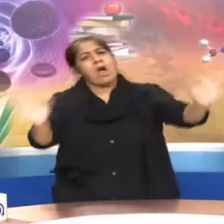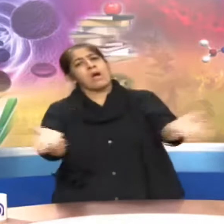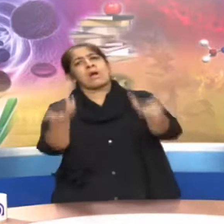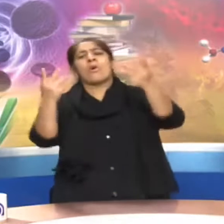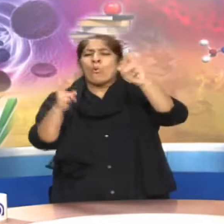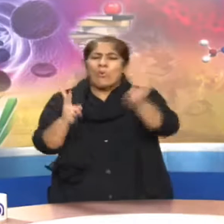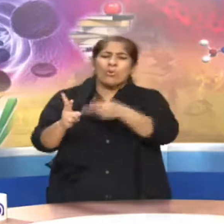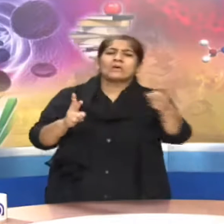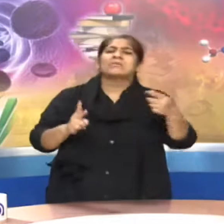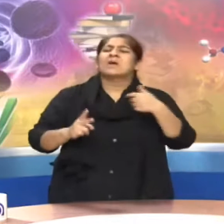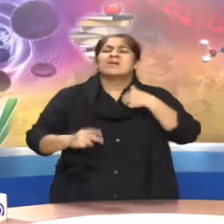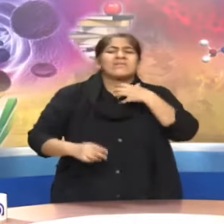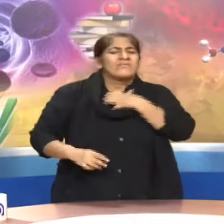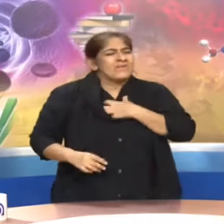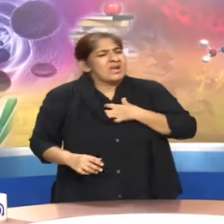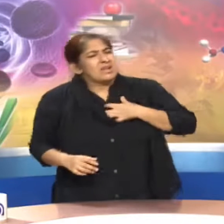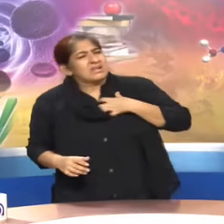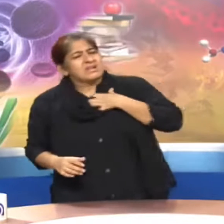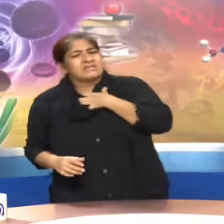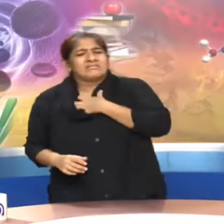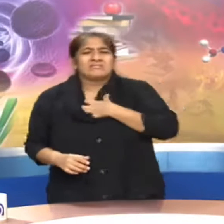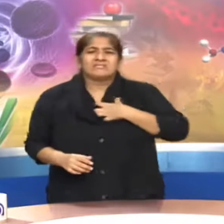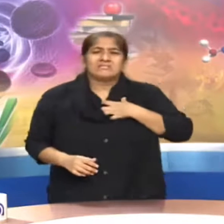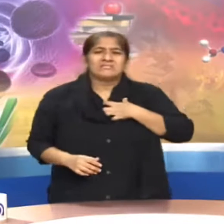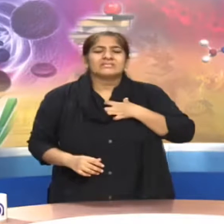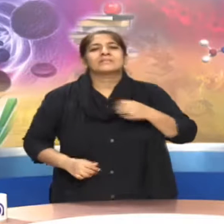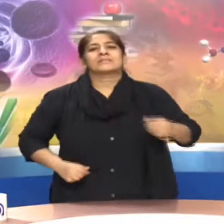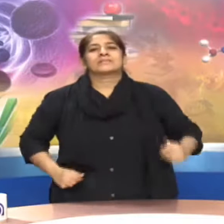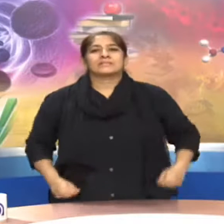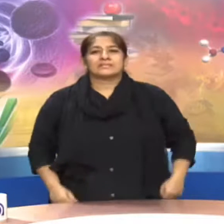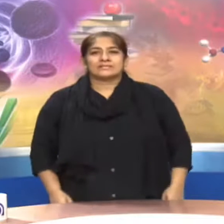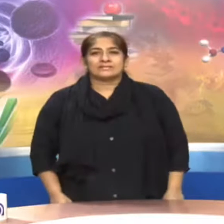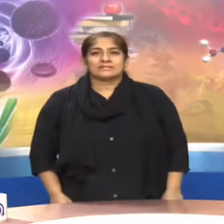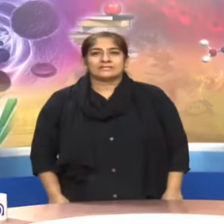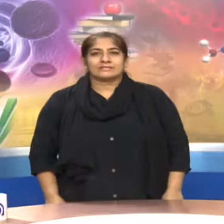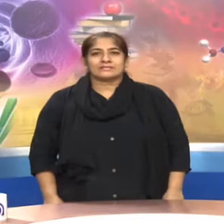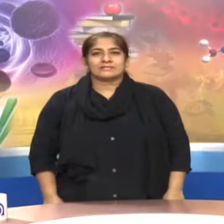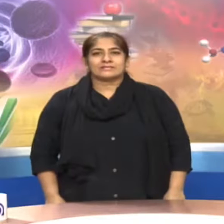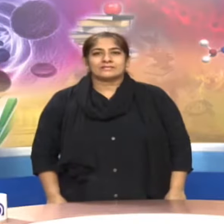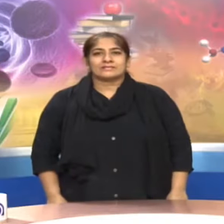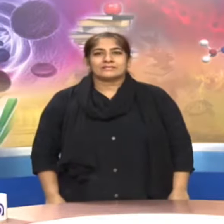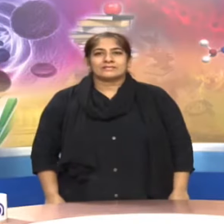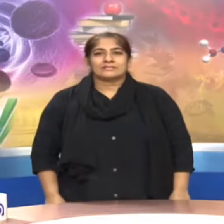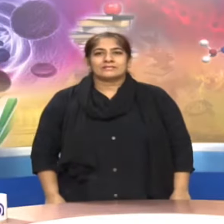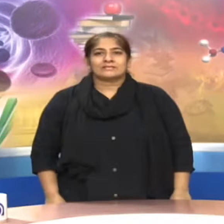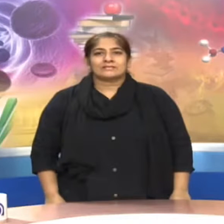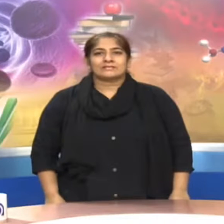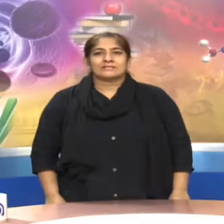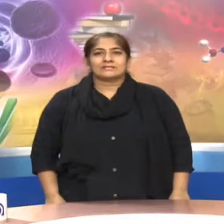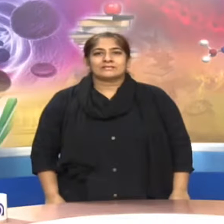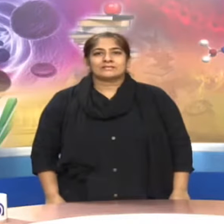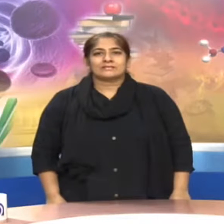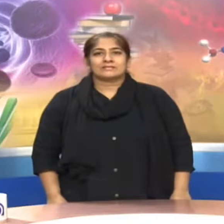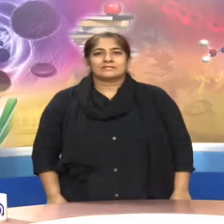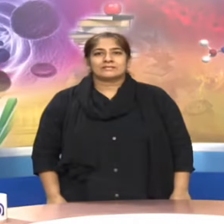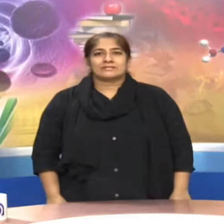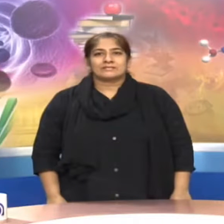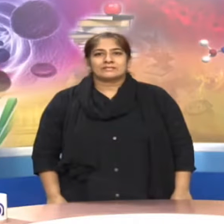emotional reasons which works as emotional barriers in the communication.